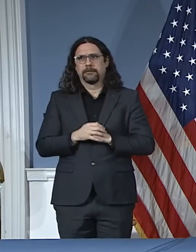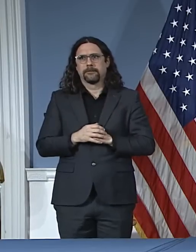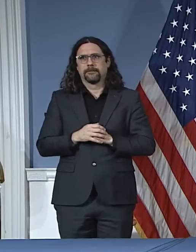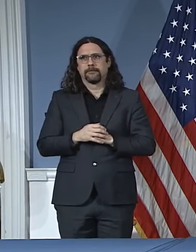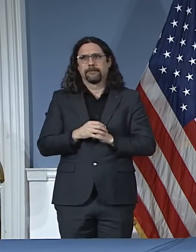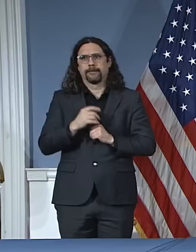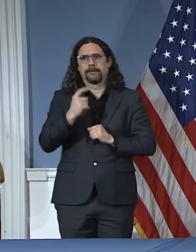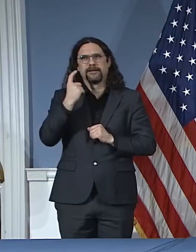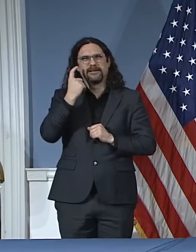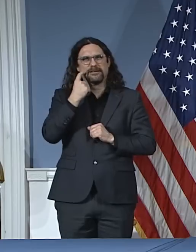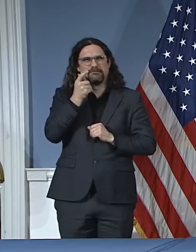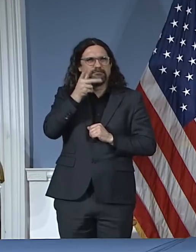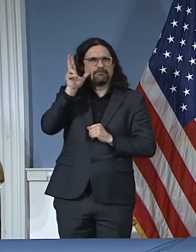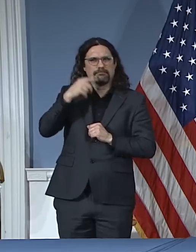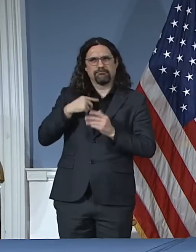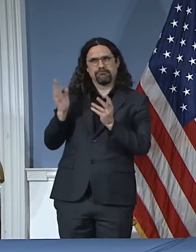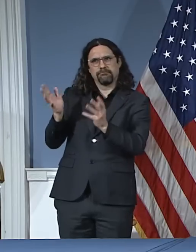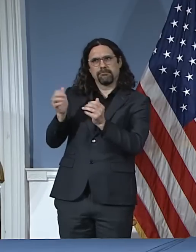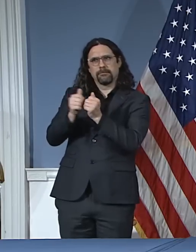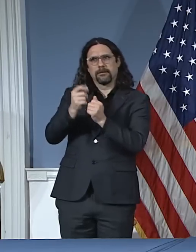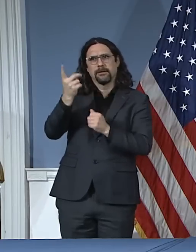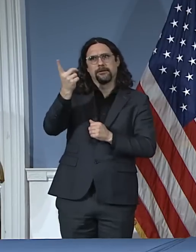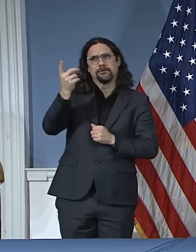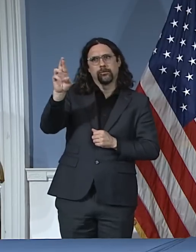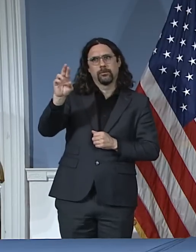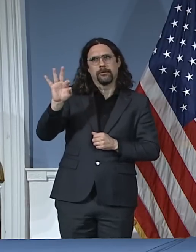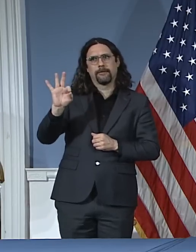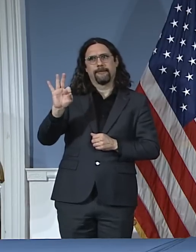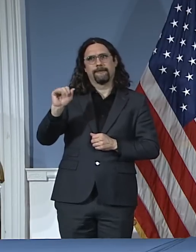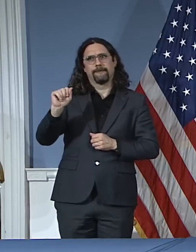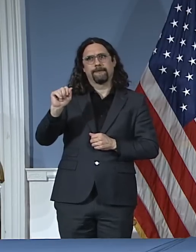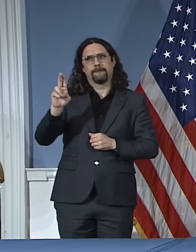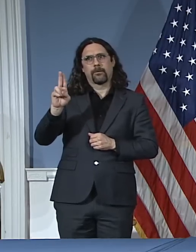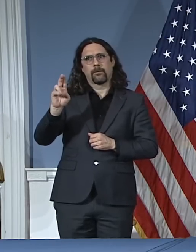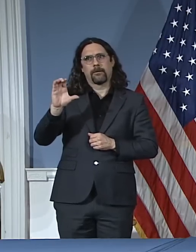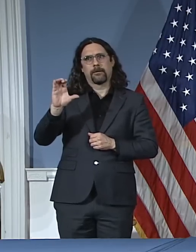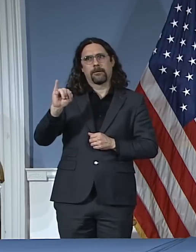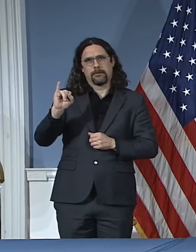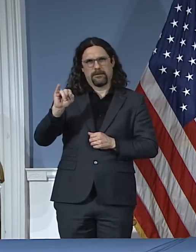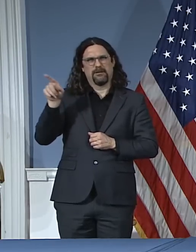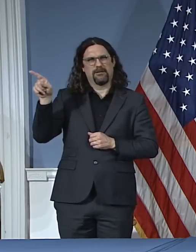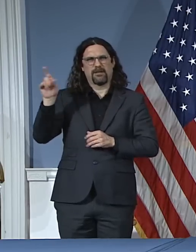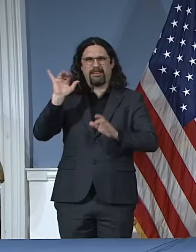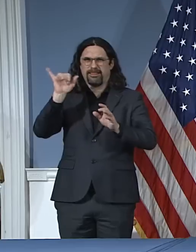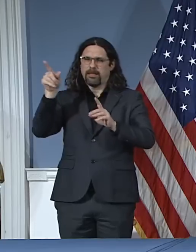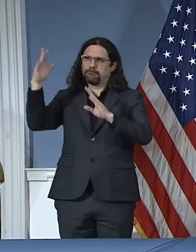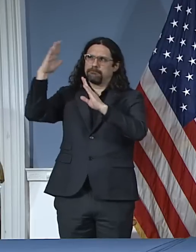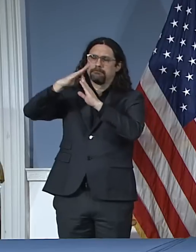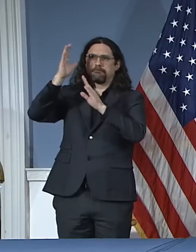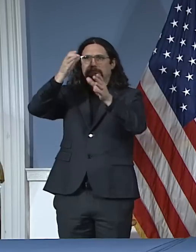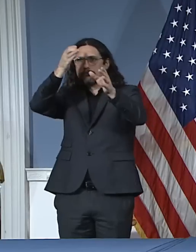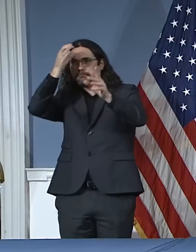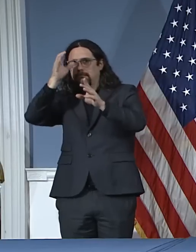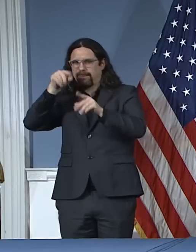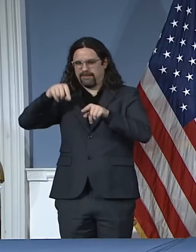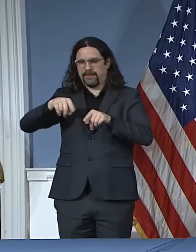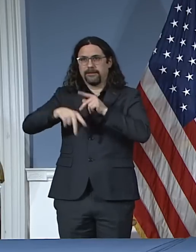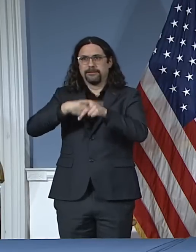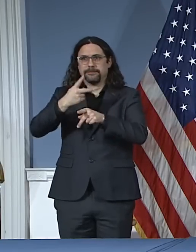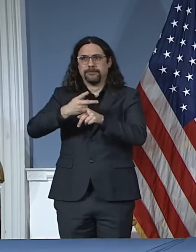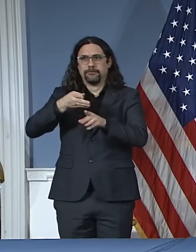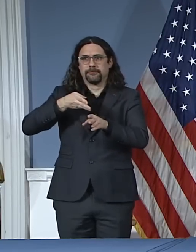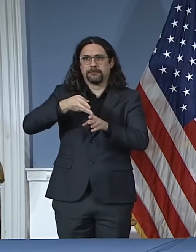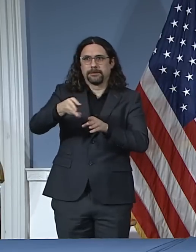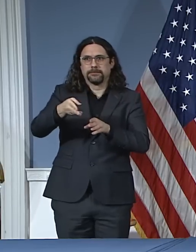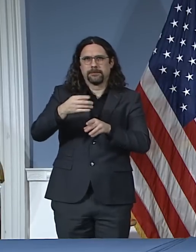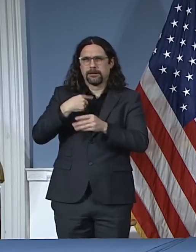expert in this crisis and who we all are turning to for important information. He's also a proud son of Brooklyn,